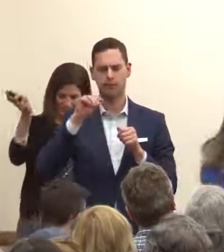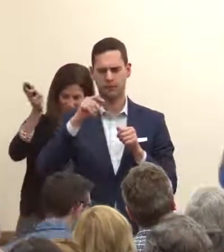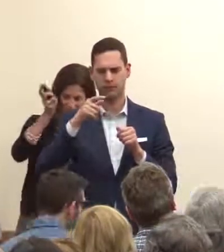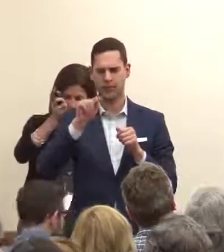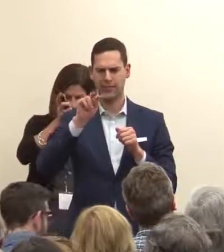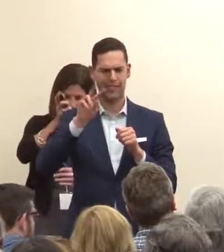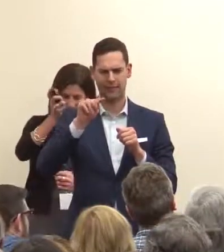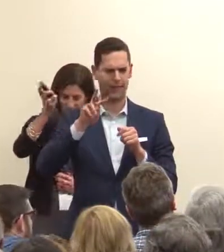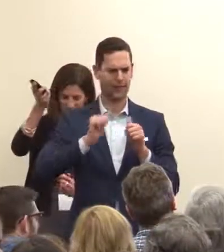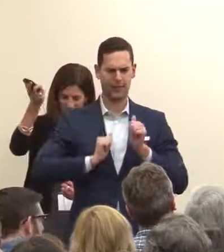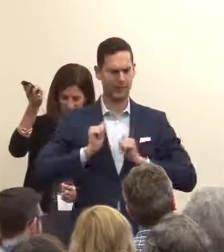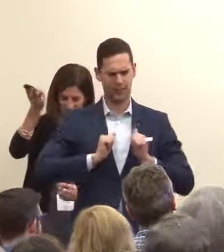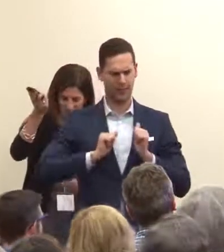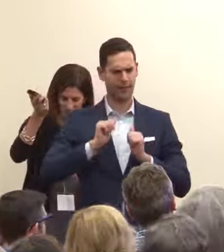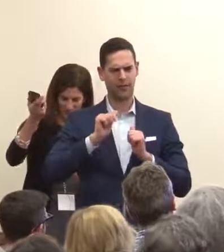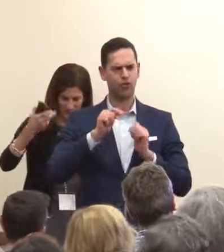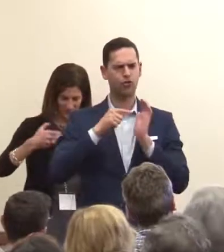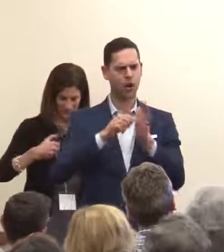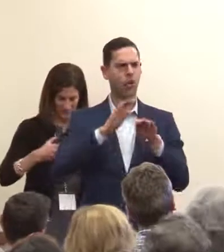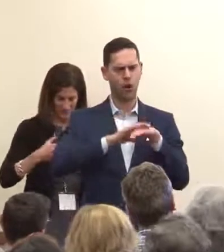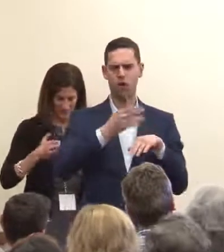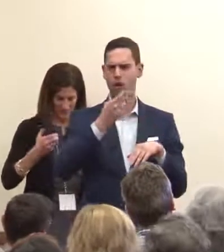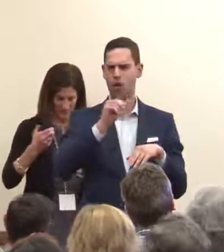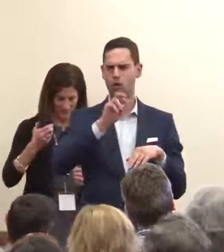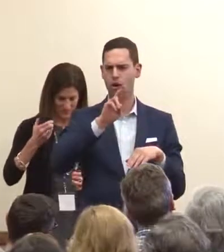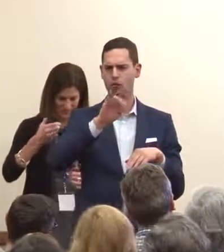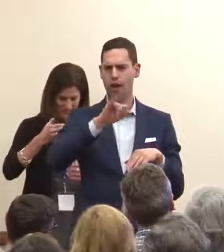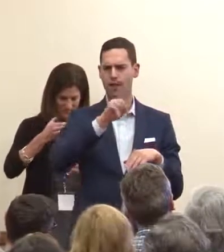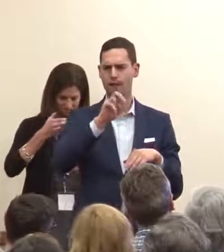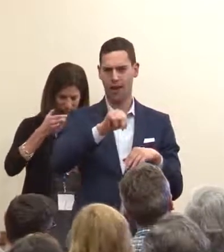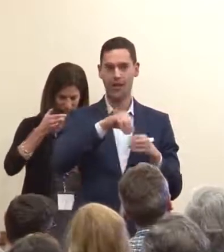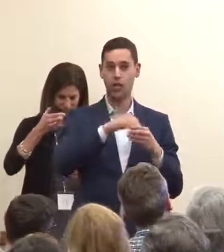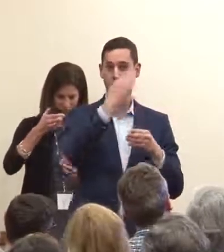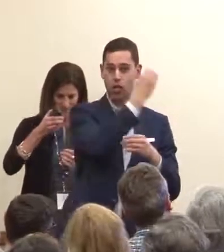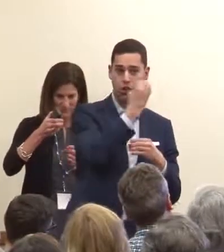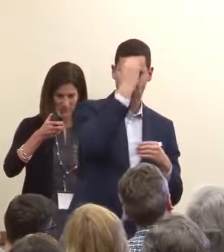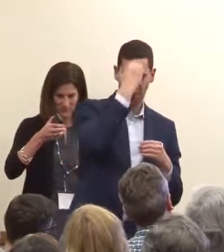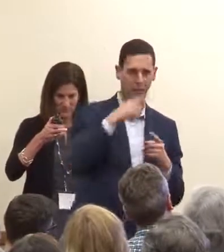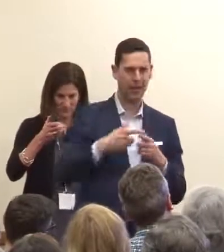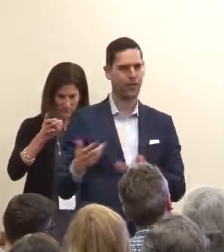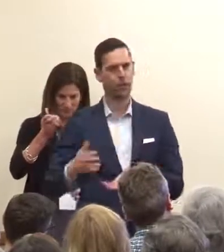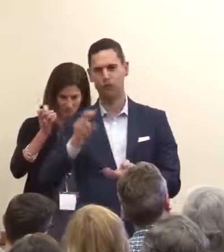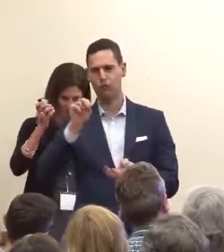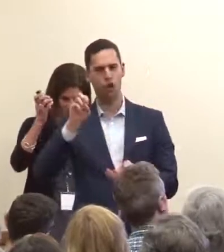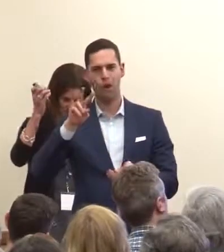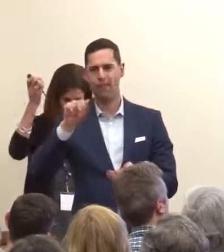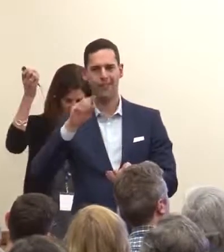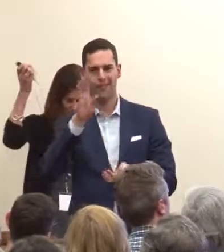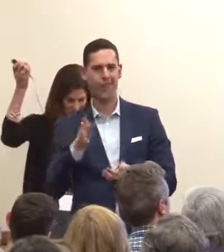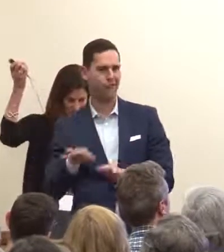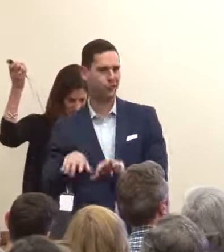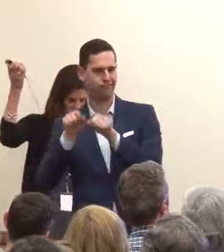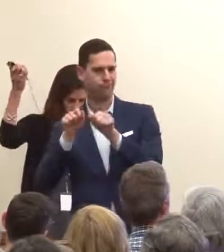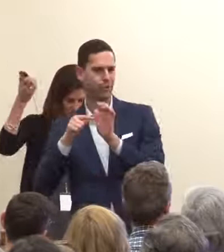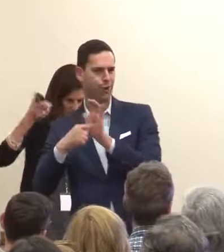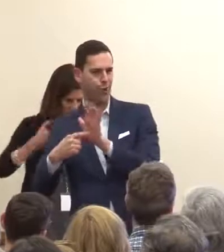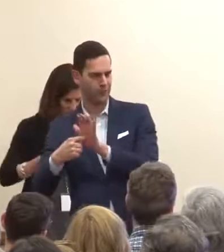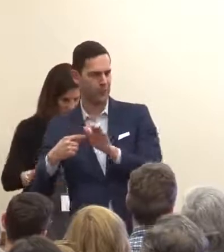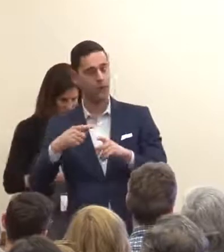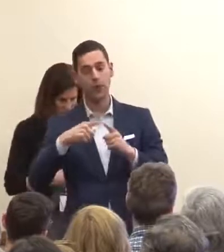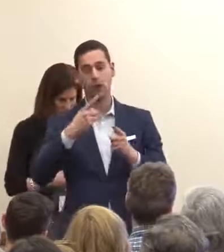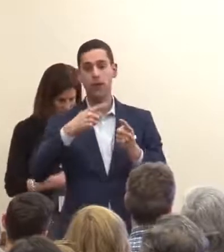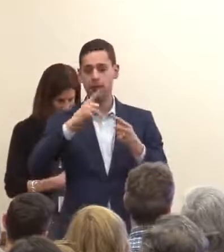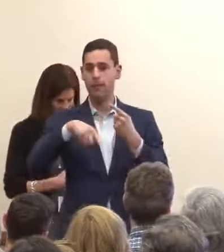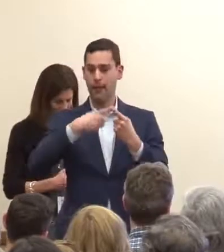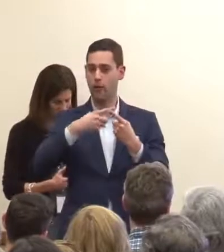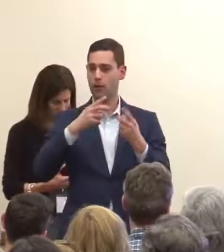in Europe that Nova here never picked up. It was about Nicaraguan sign language, where if you can ever find one of the fading video cassettes, there